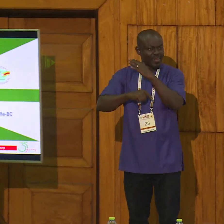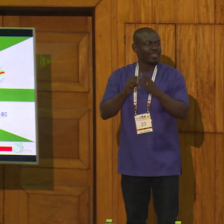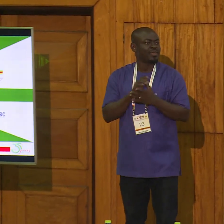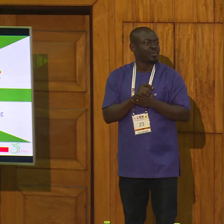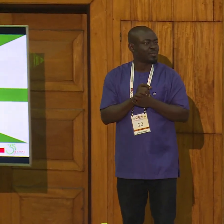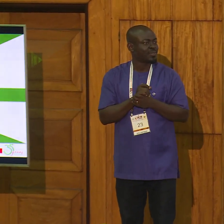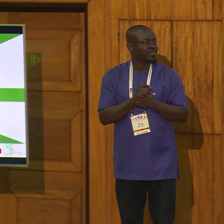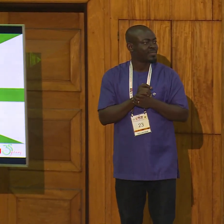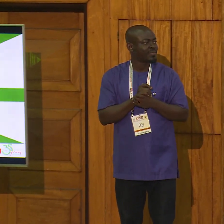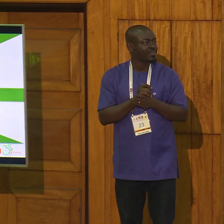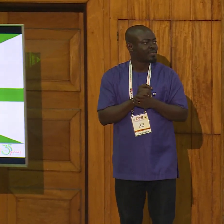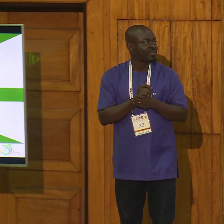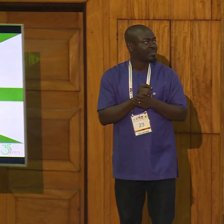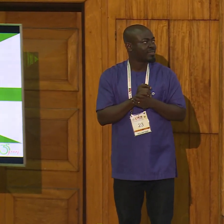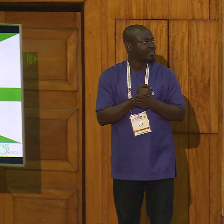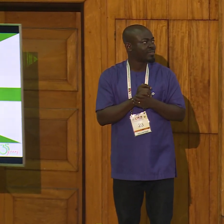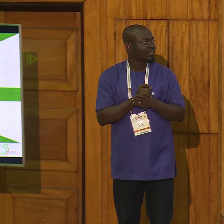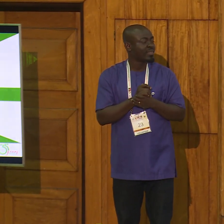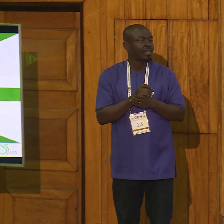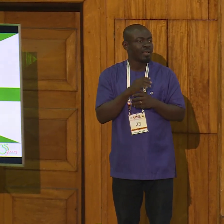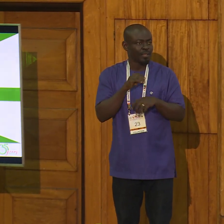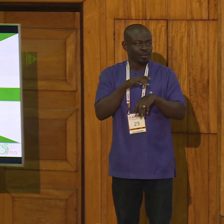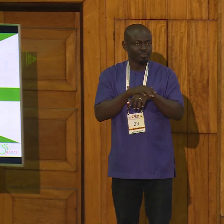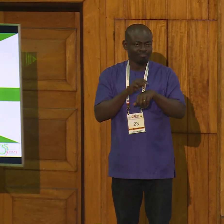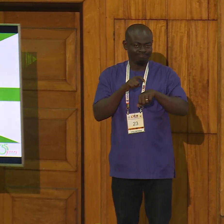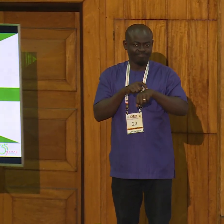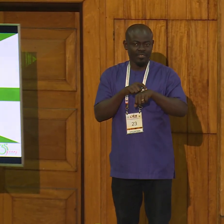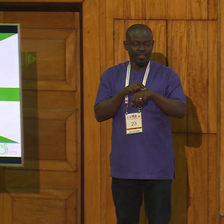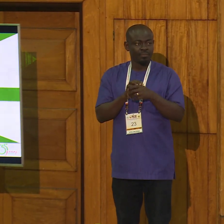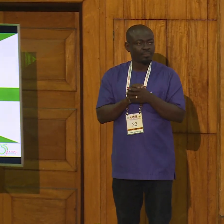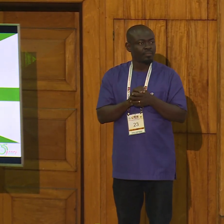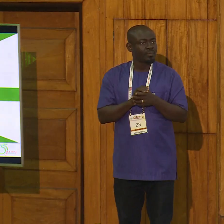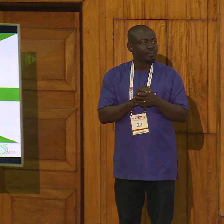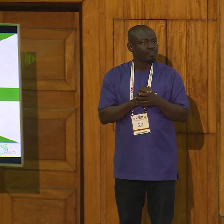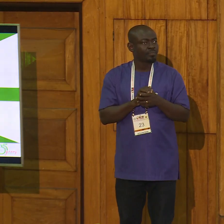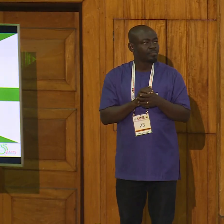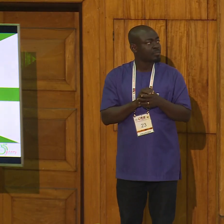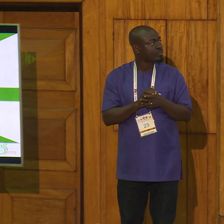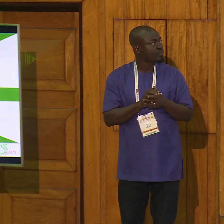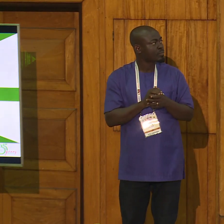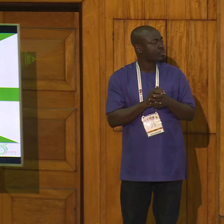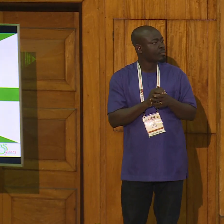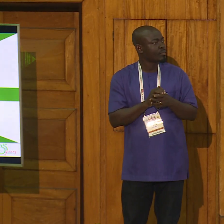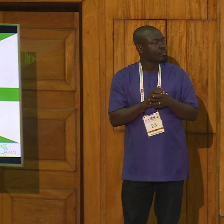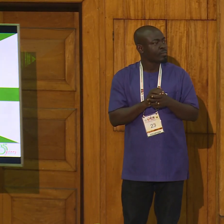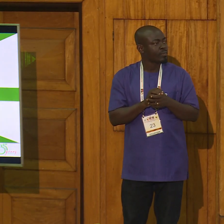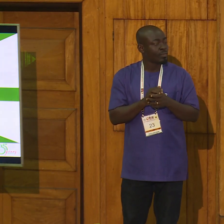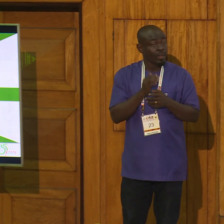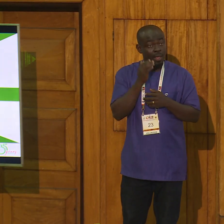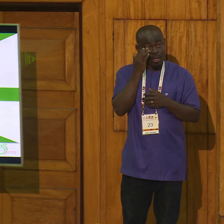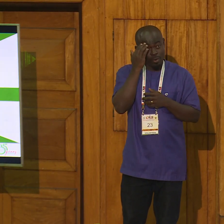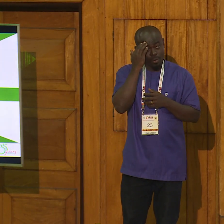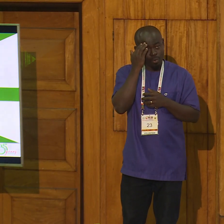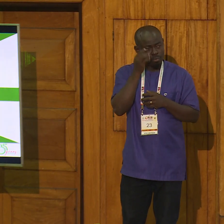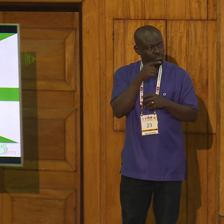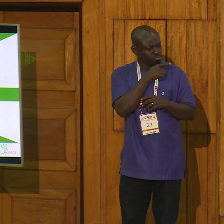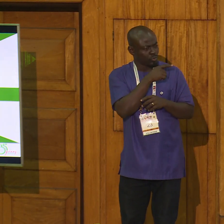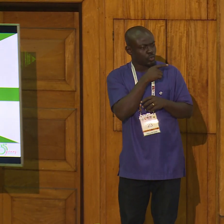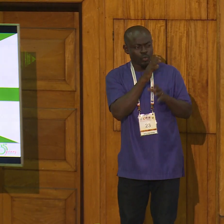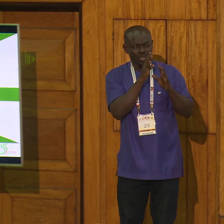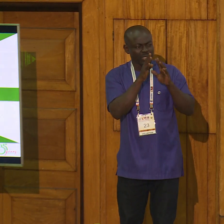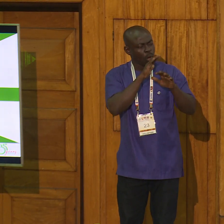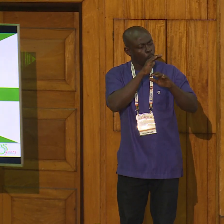and on time. I know that he could not say all the